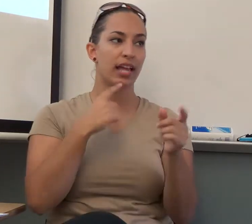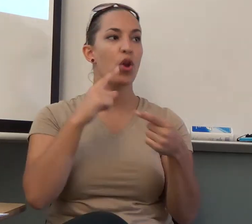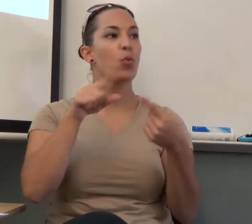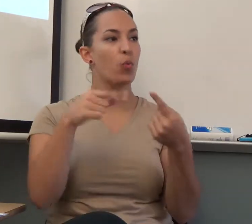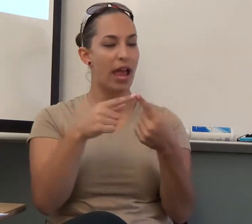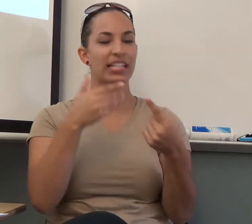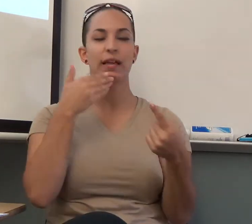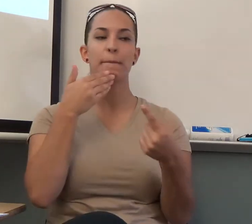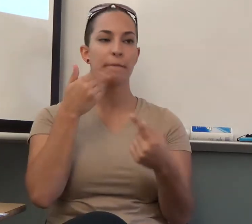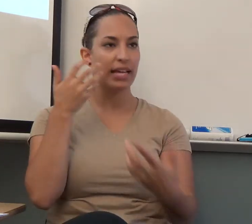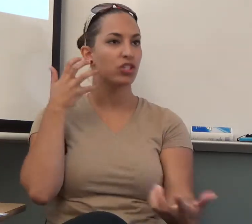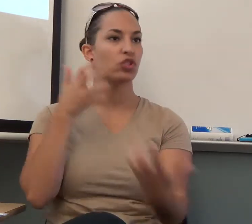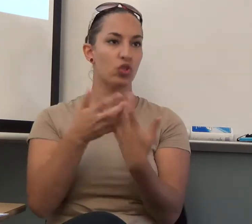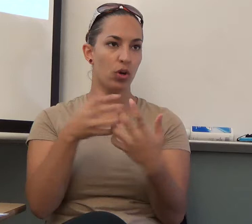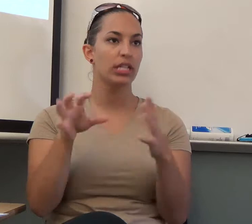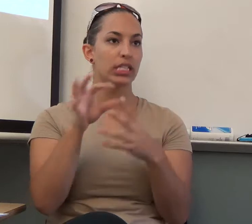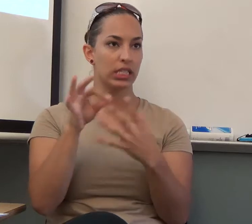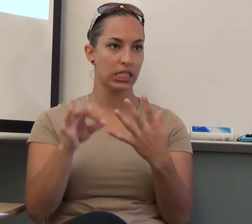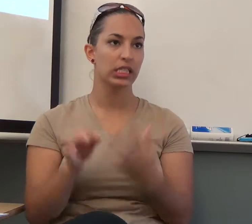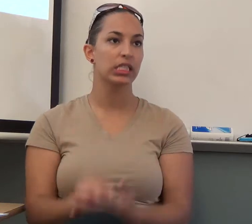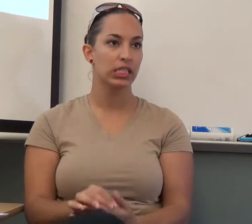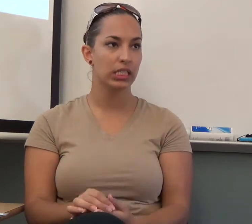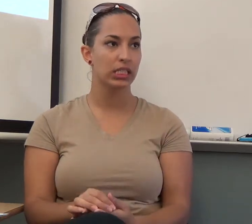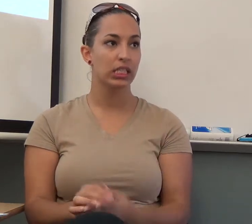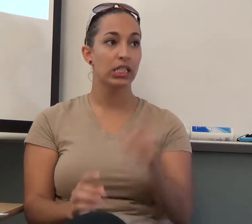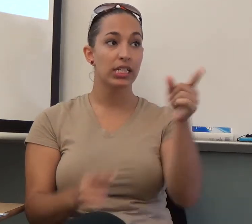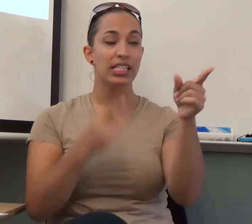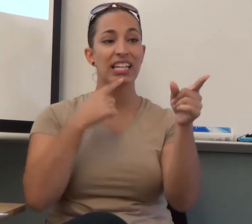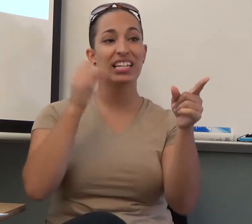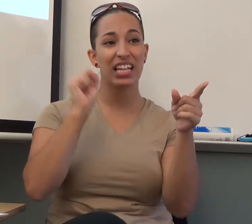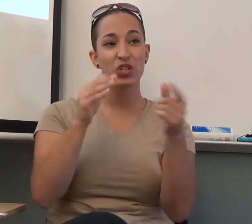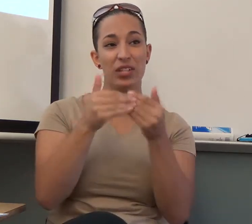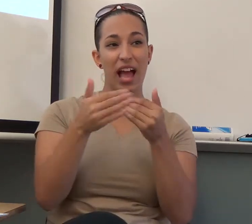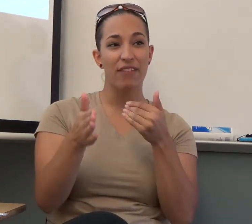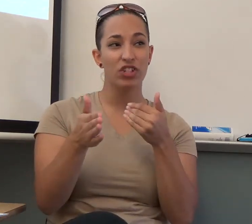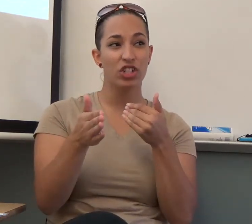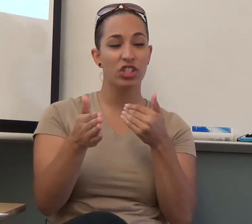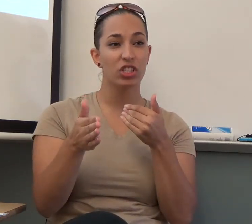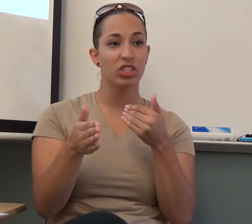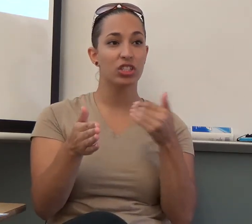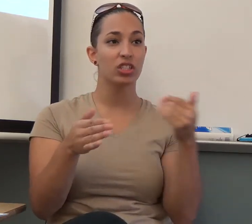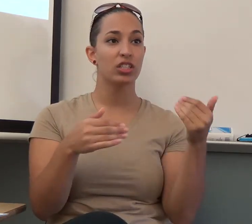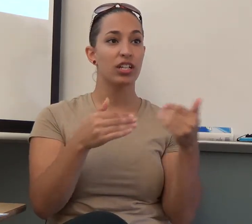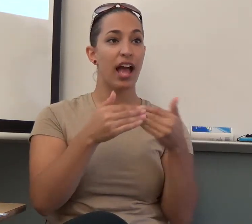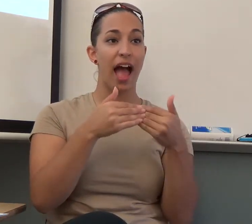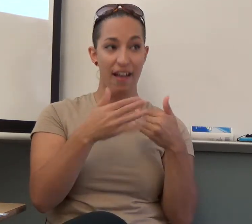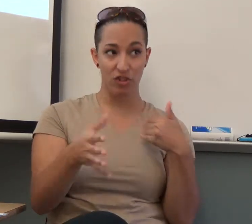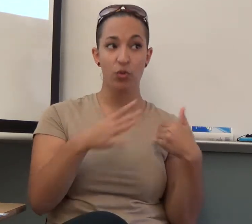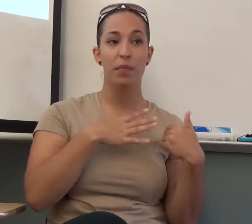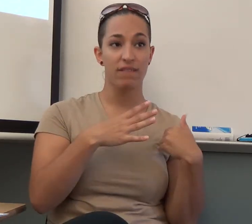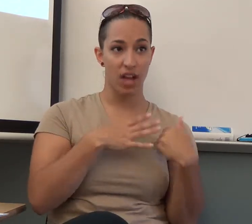best choice, most likely. Can you use after? After would be fine. After? That would be Okay. fine.